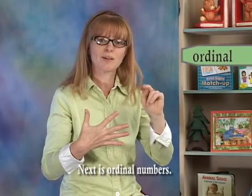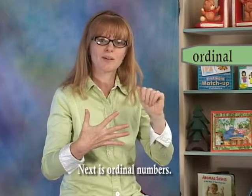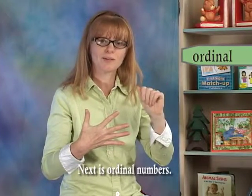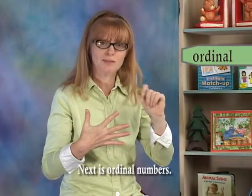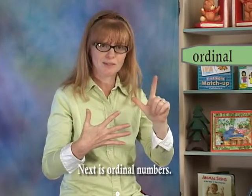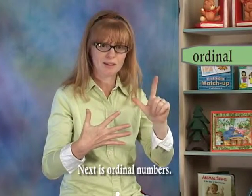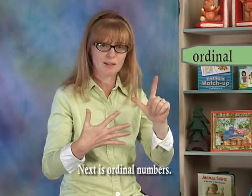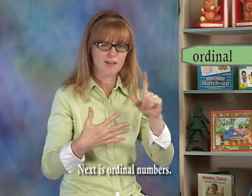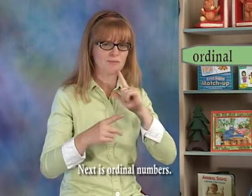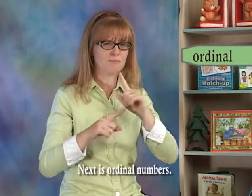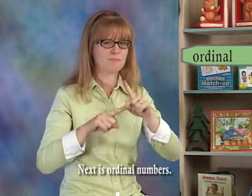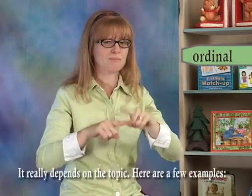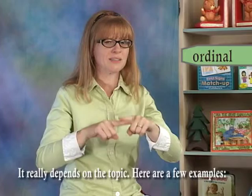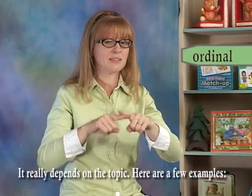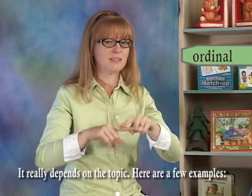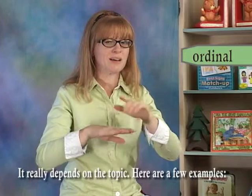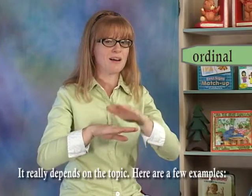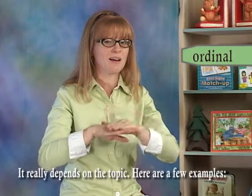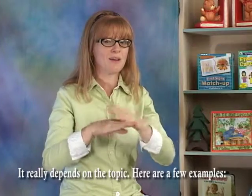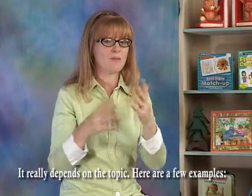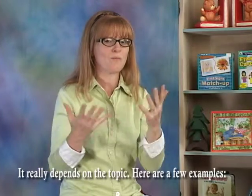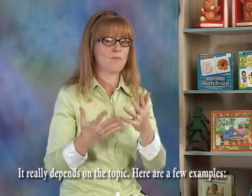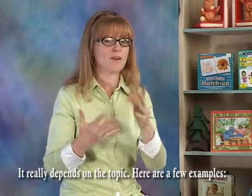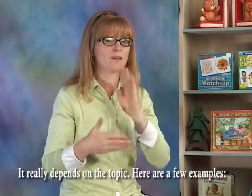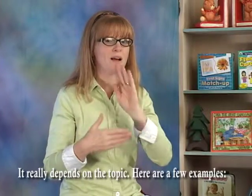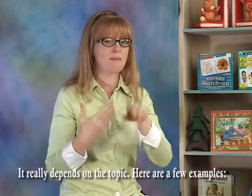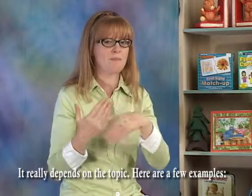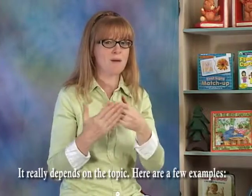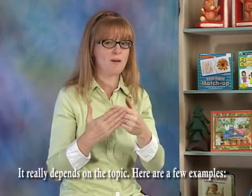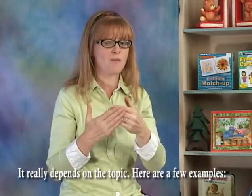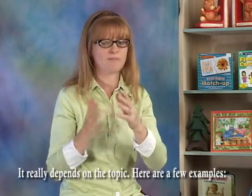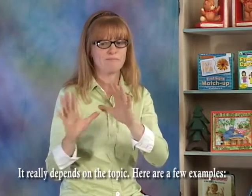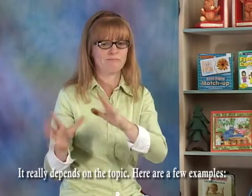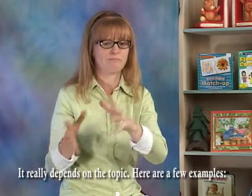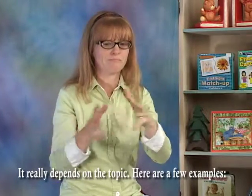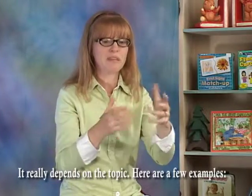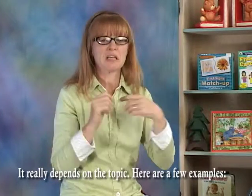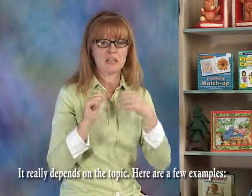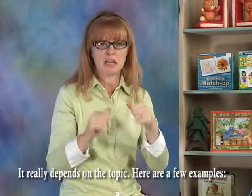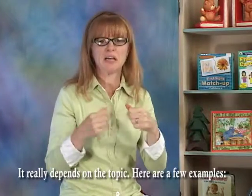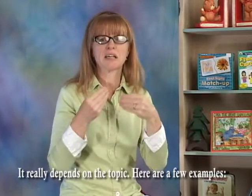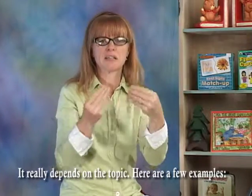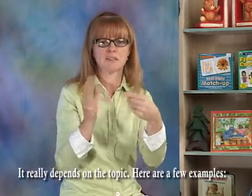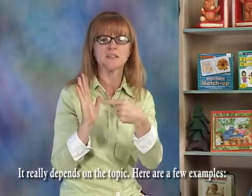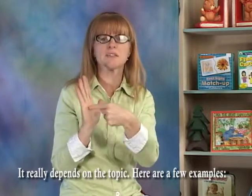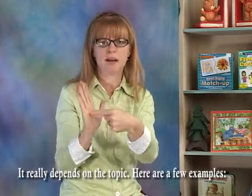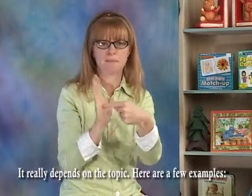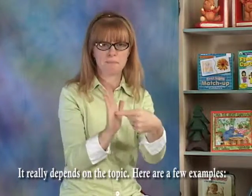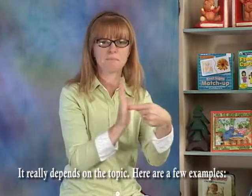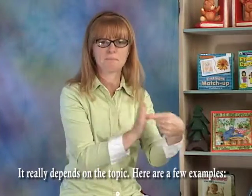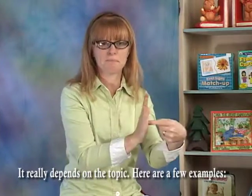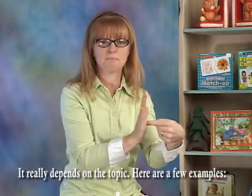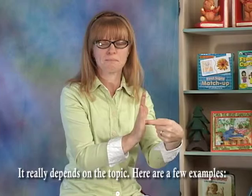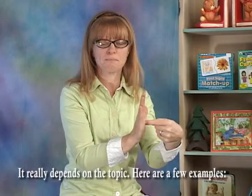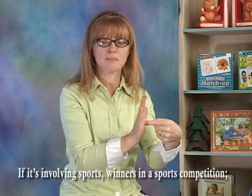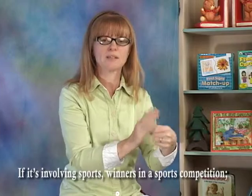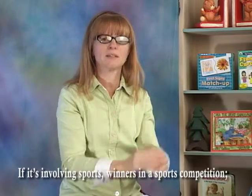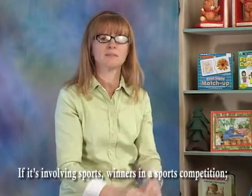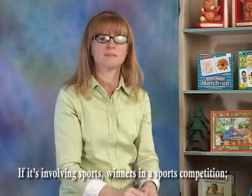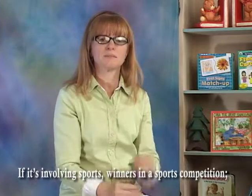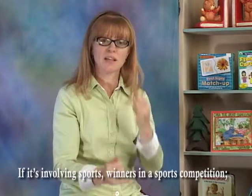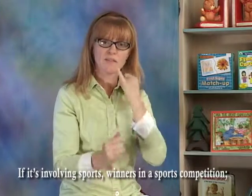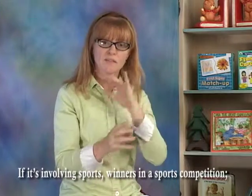Next is ordinal numbers. Really depends on the topic. Here are a few examples.